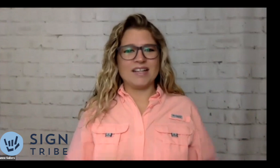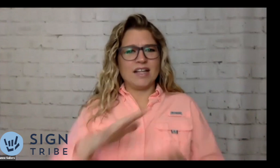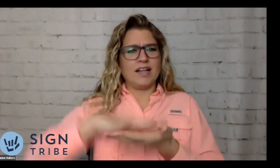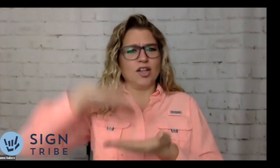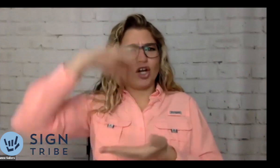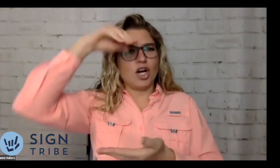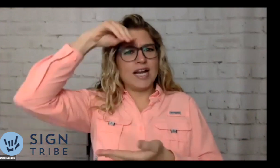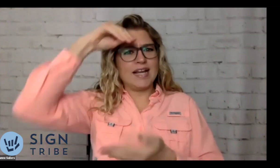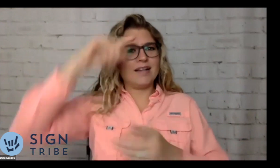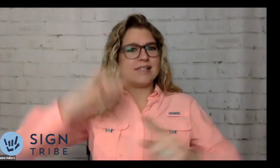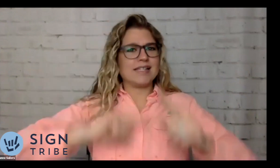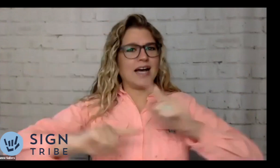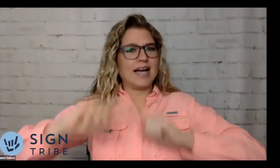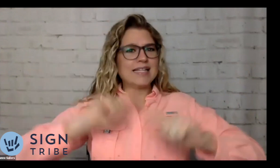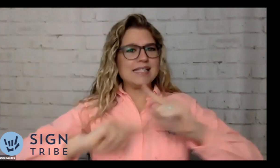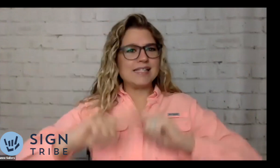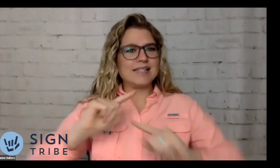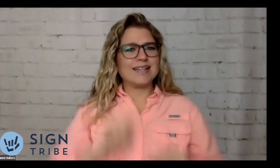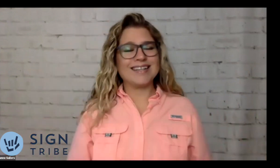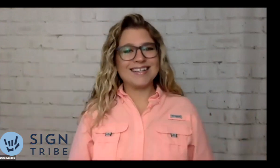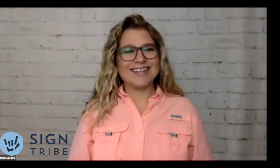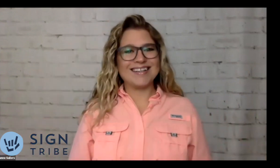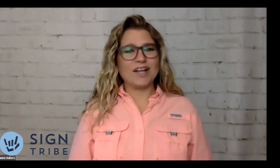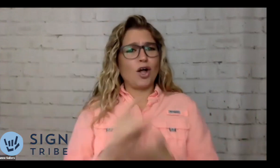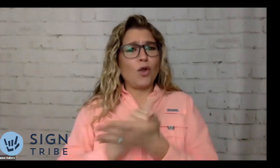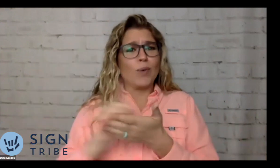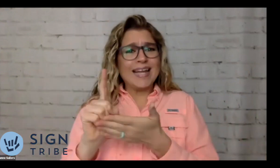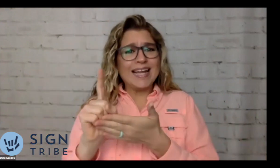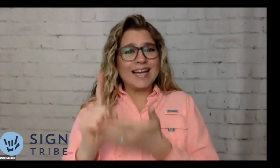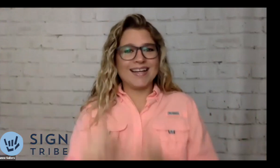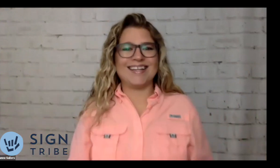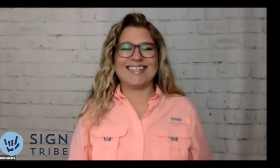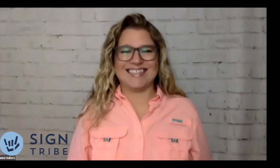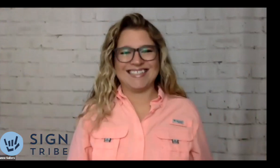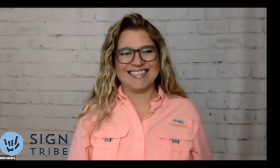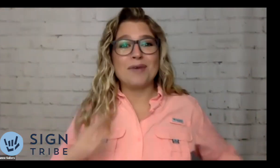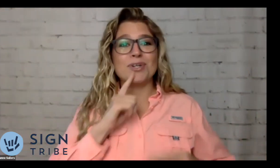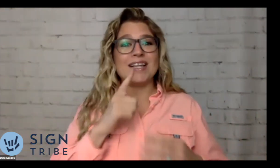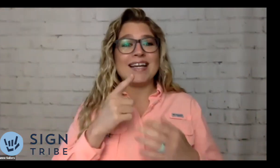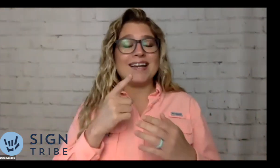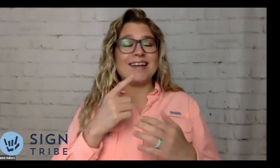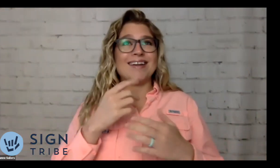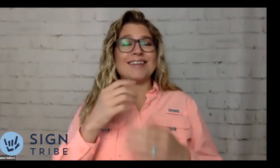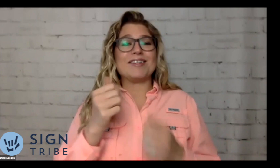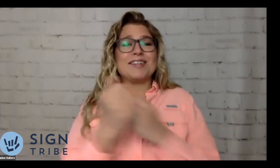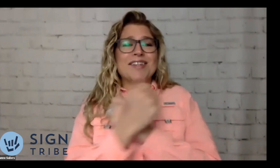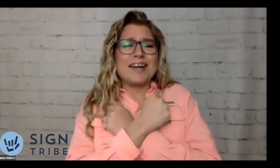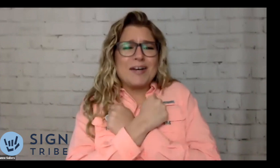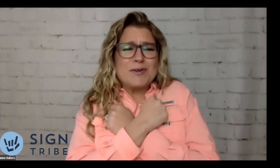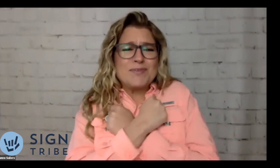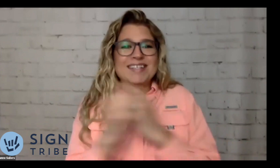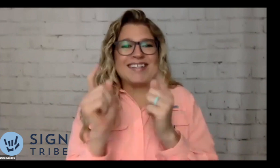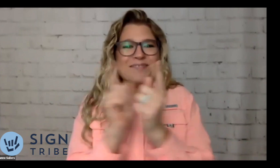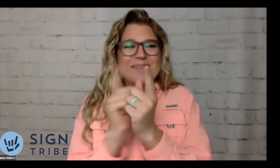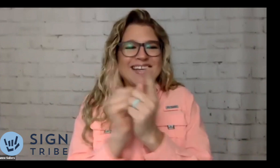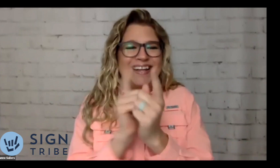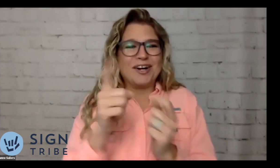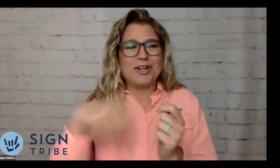and learning signs all week? Really loved meeting all of you